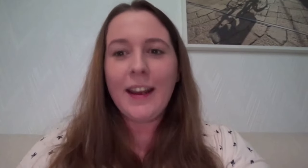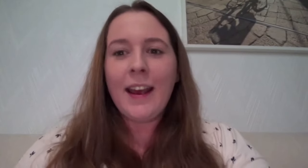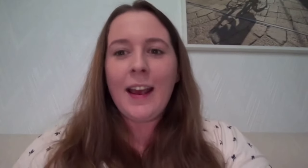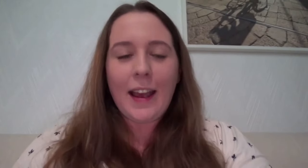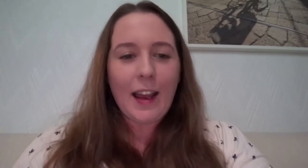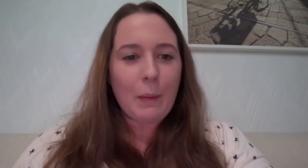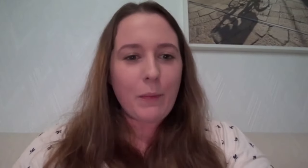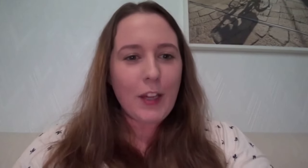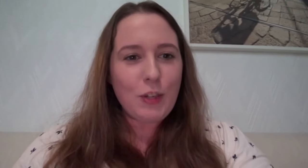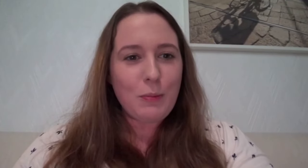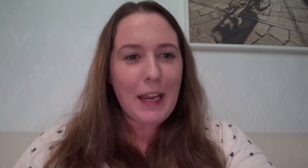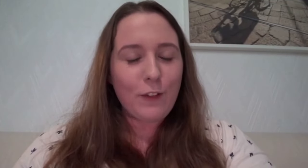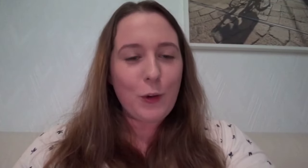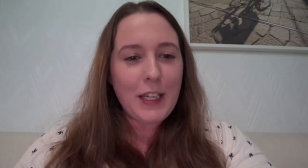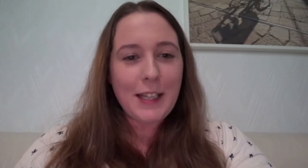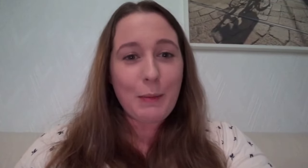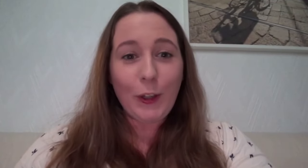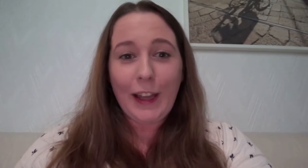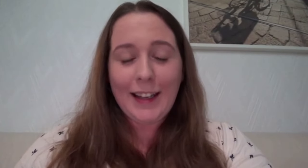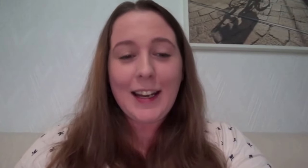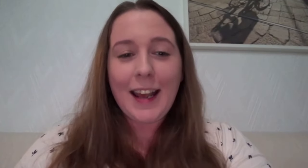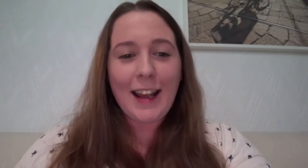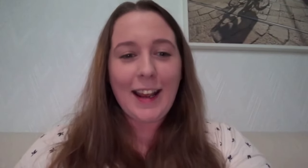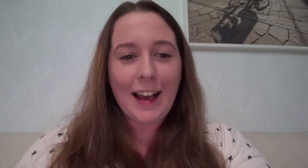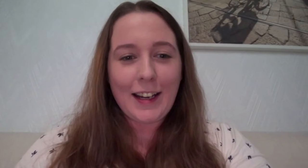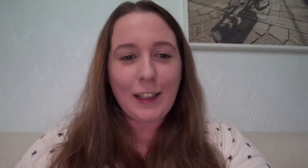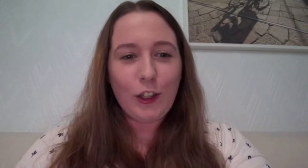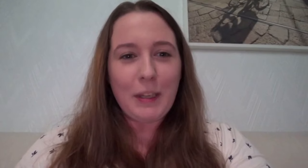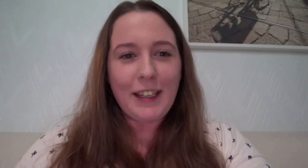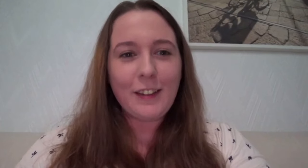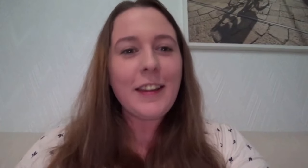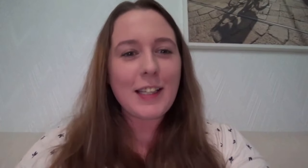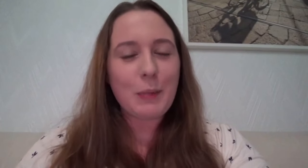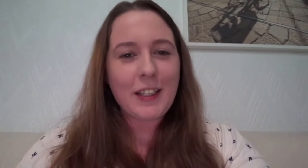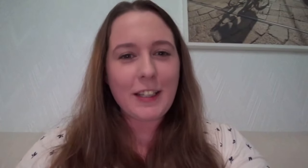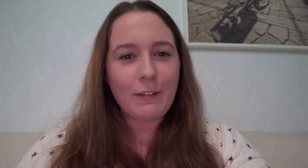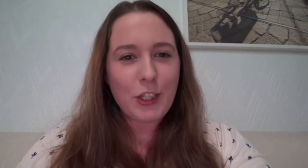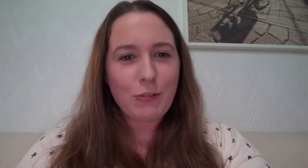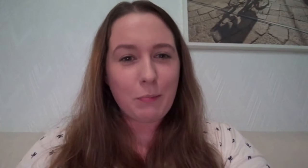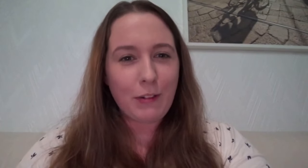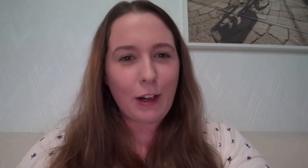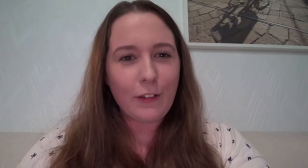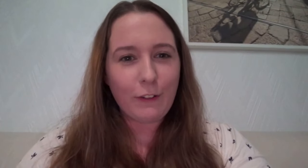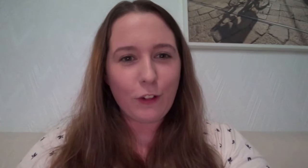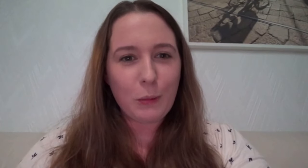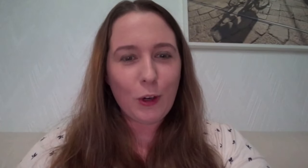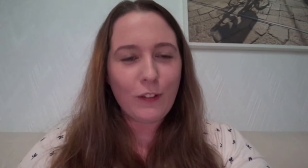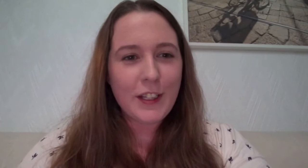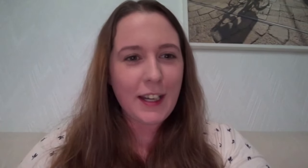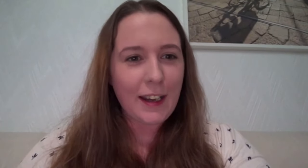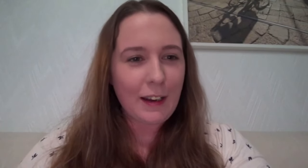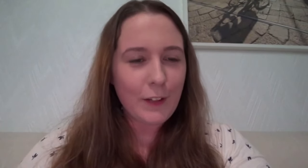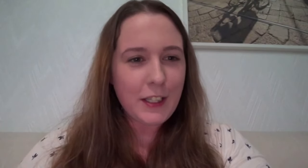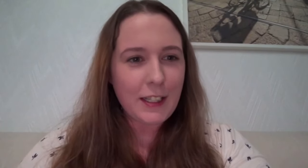today. As you may have noticed, I'm online and I look a bit ill. That's because I've just been recovering from